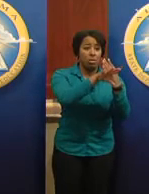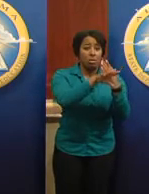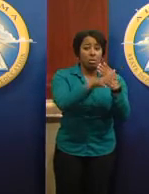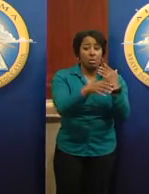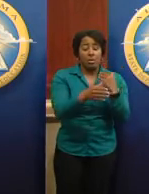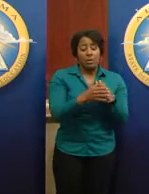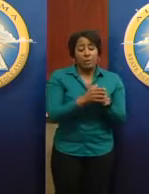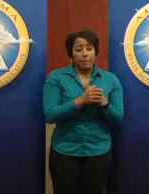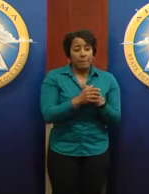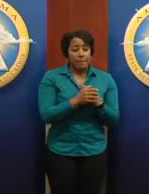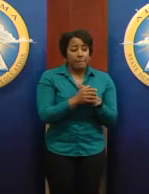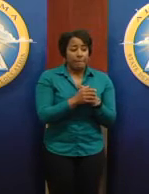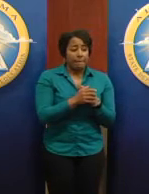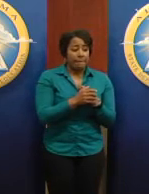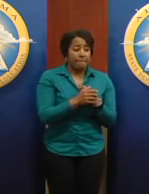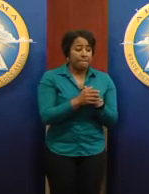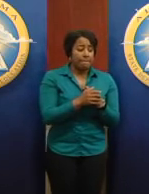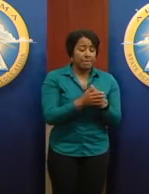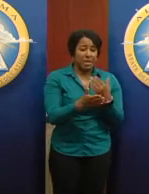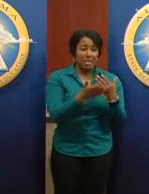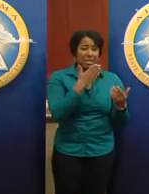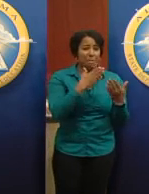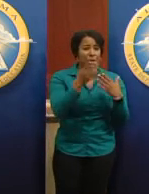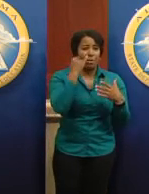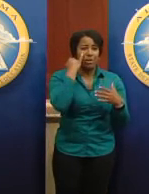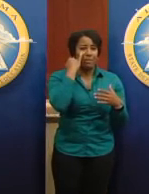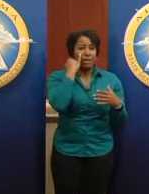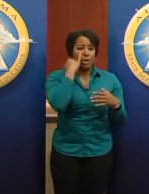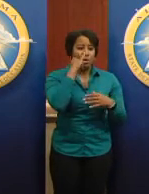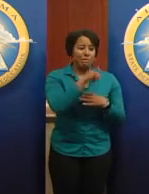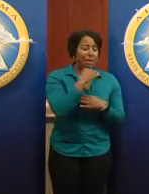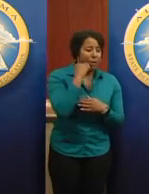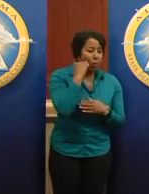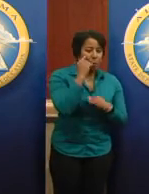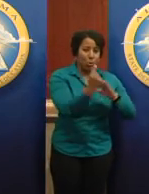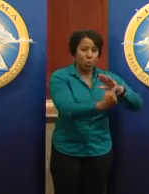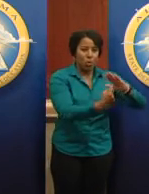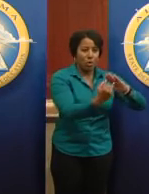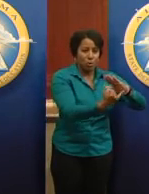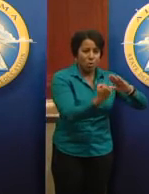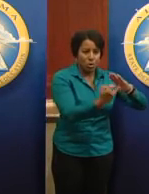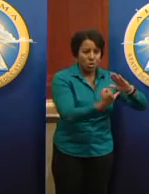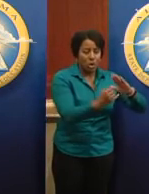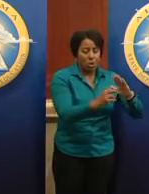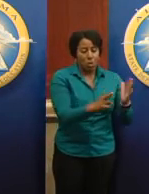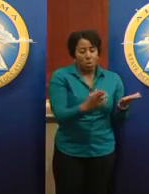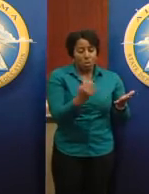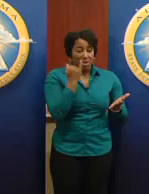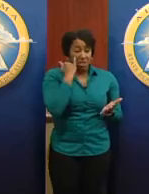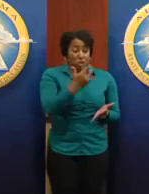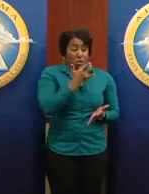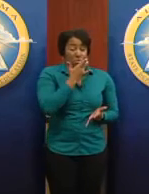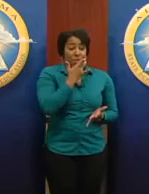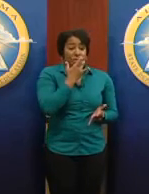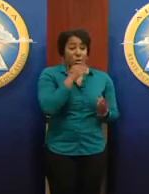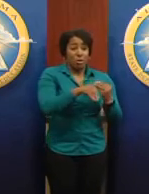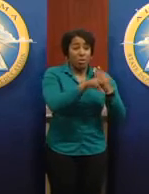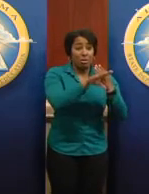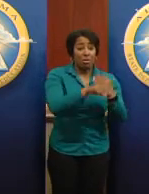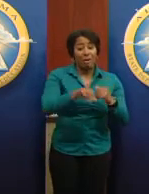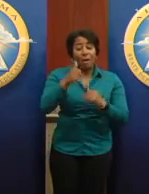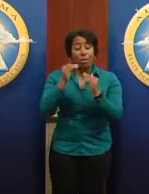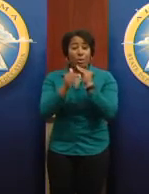case or quarantine or some situation in their family or not. Other communities, it's 80%. So that